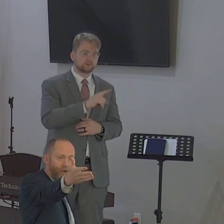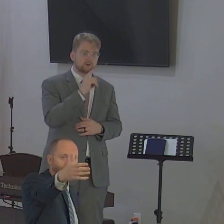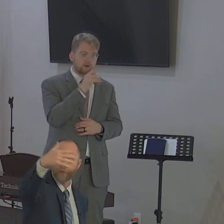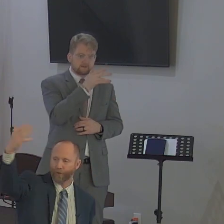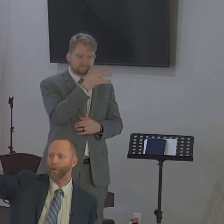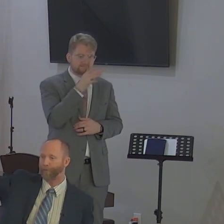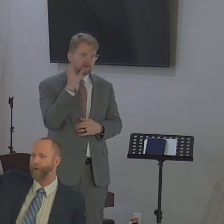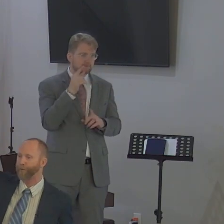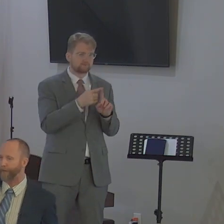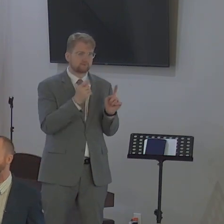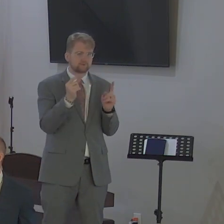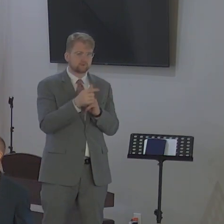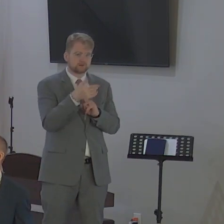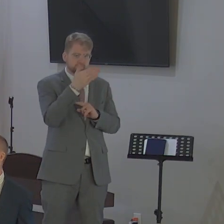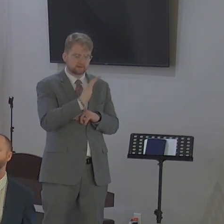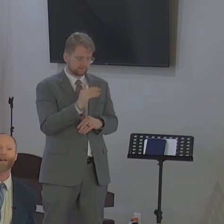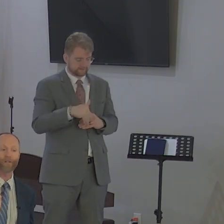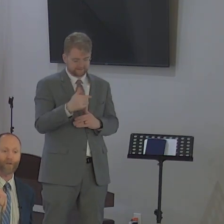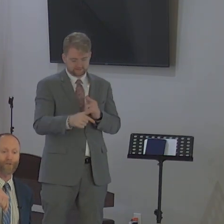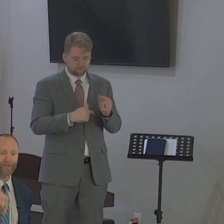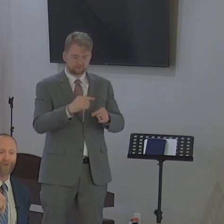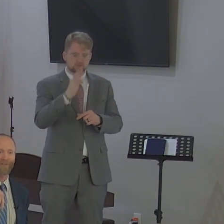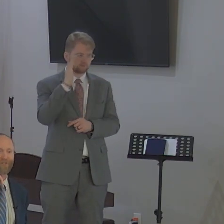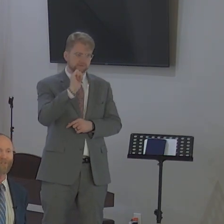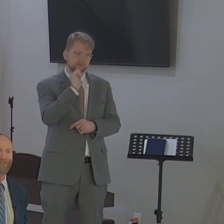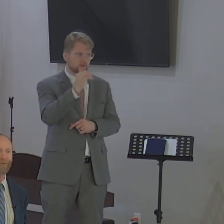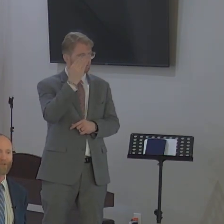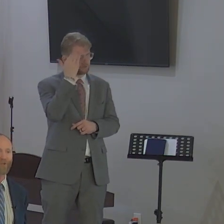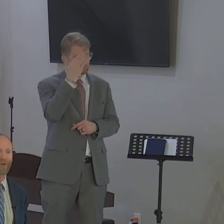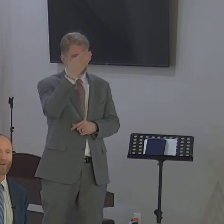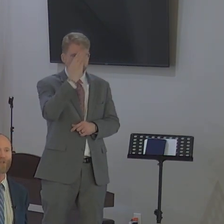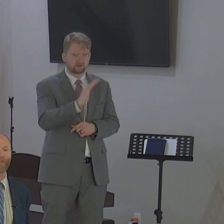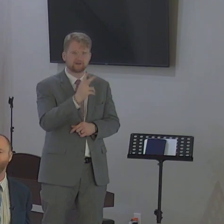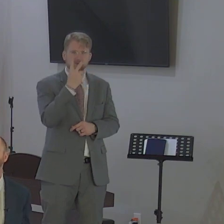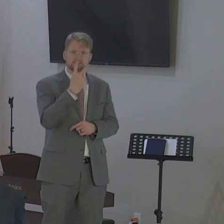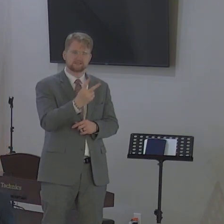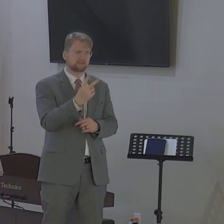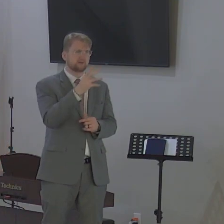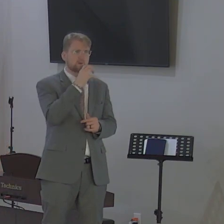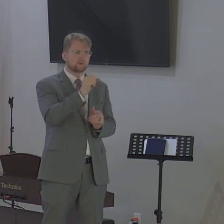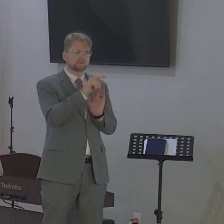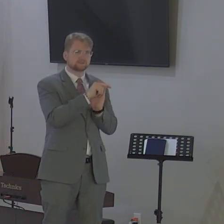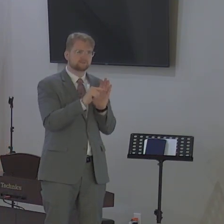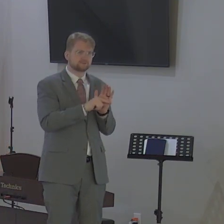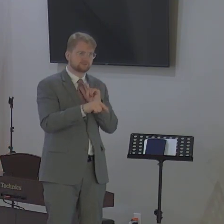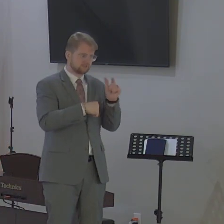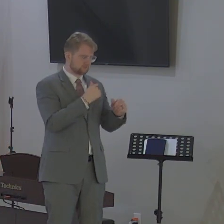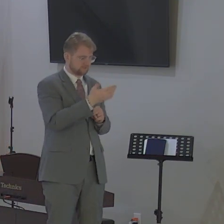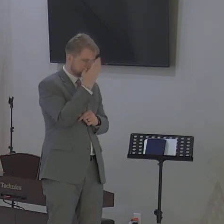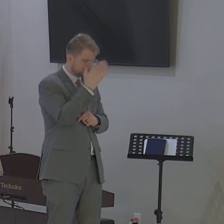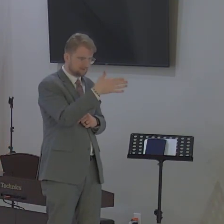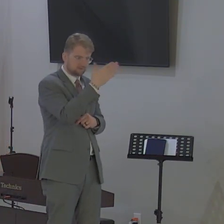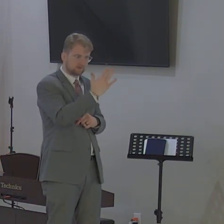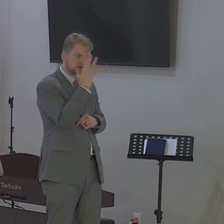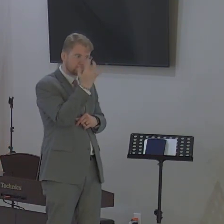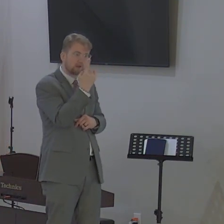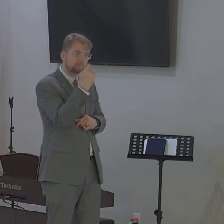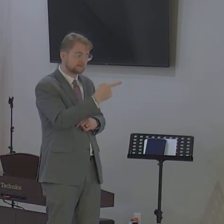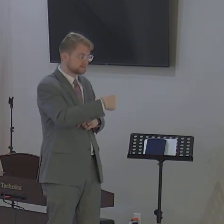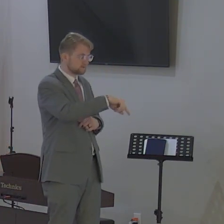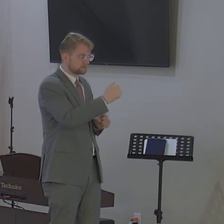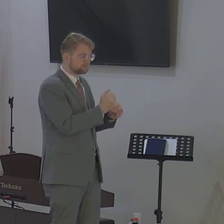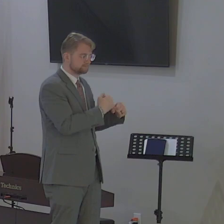next generation won't know God. You could go back to the Old Testament and see that there was a generation that knew not God. Why? Because it was optional to those